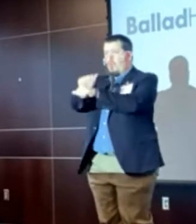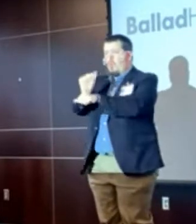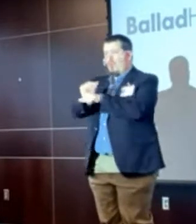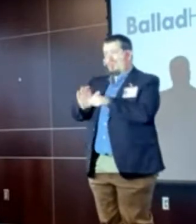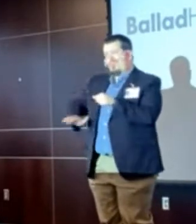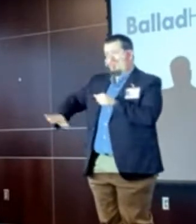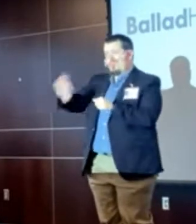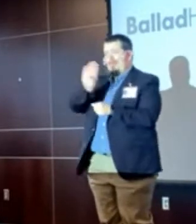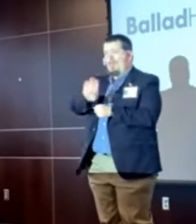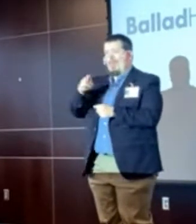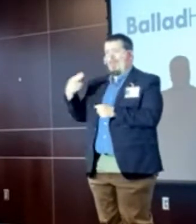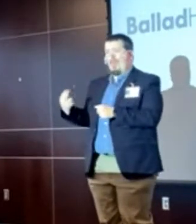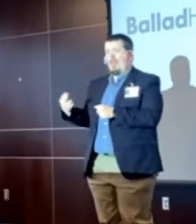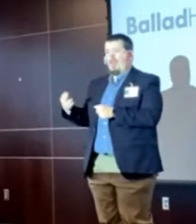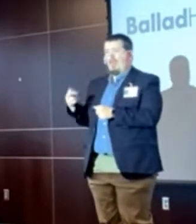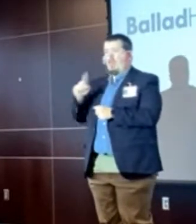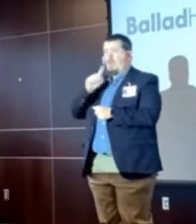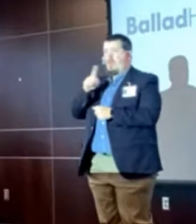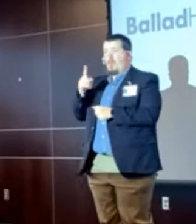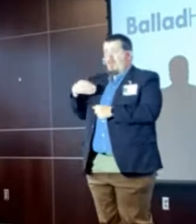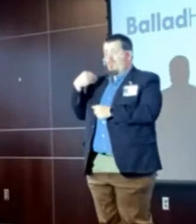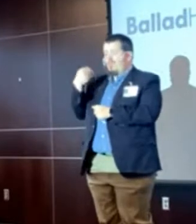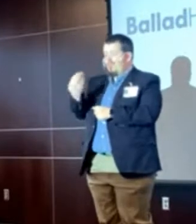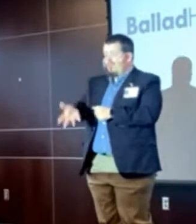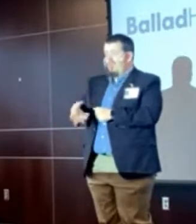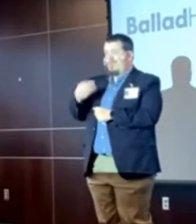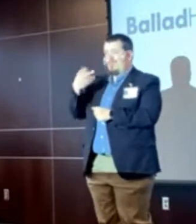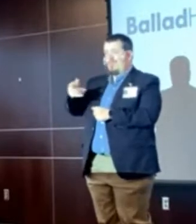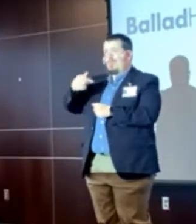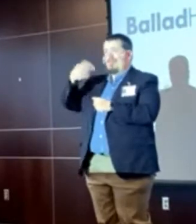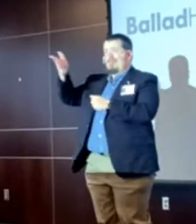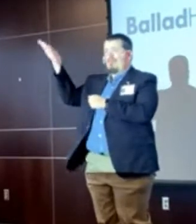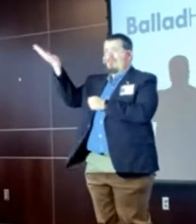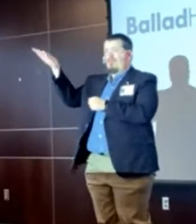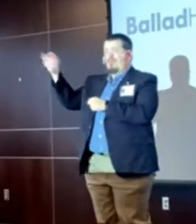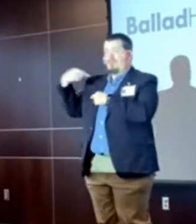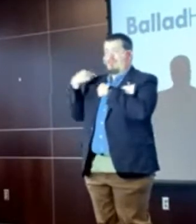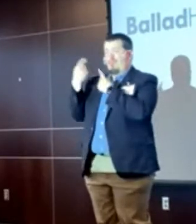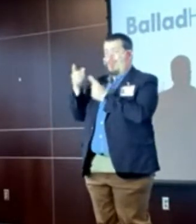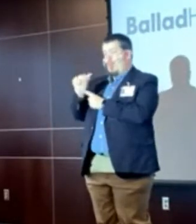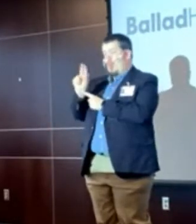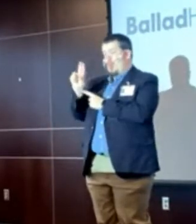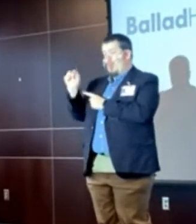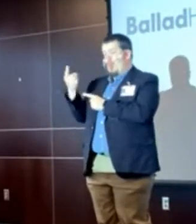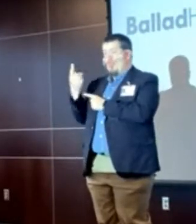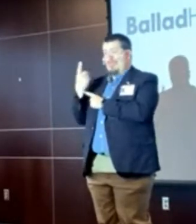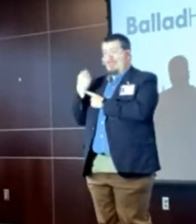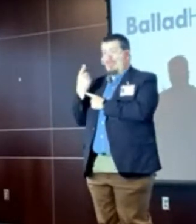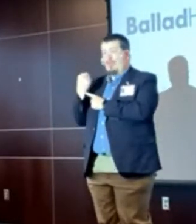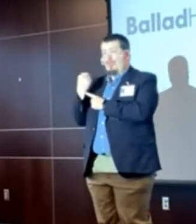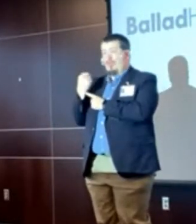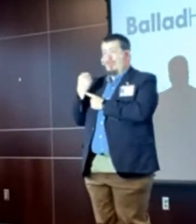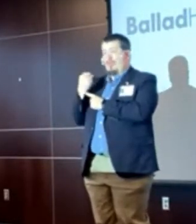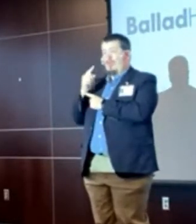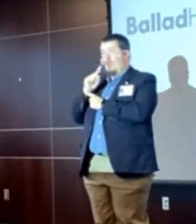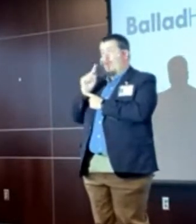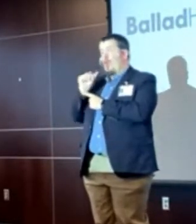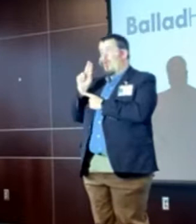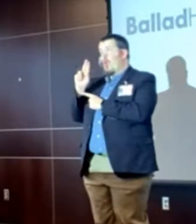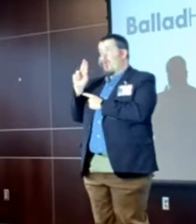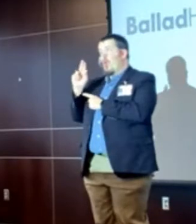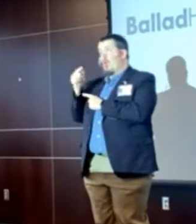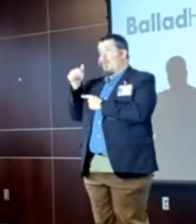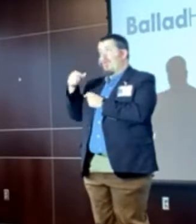Health. As you know, we've been providing these briefings since August of last year, or August of this